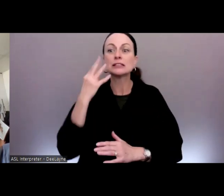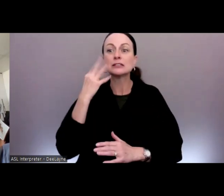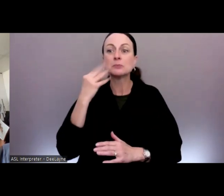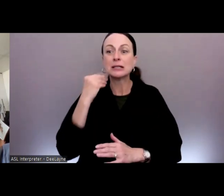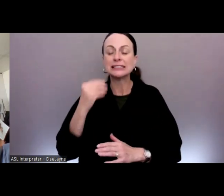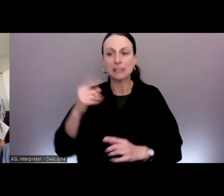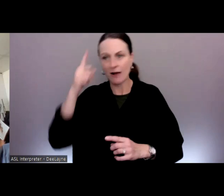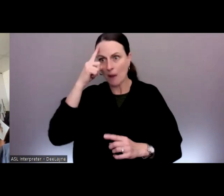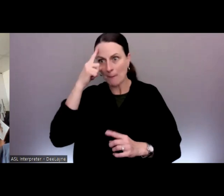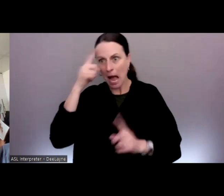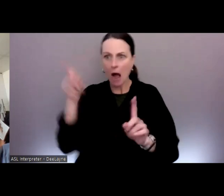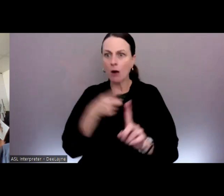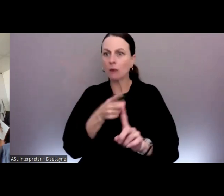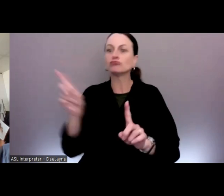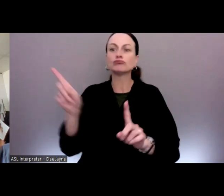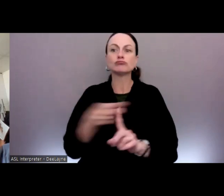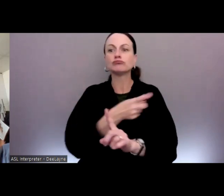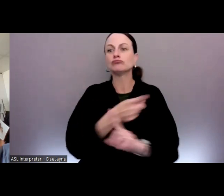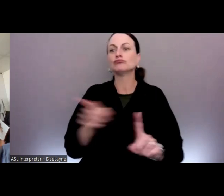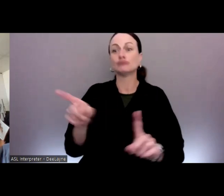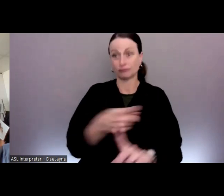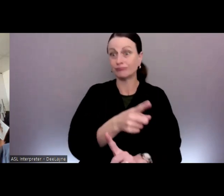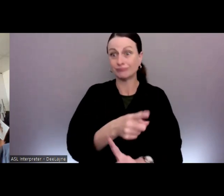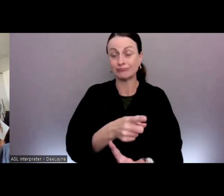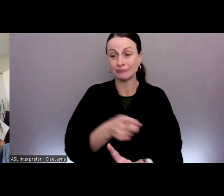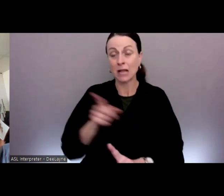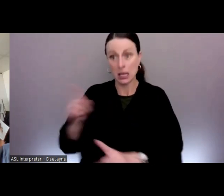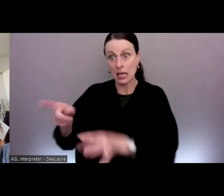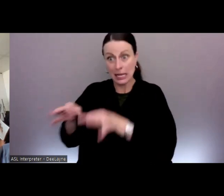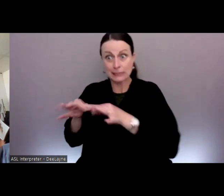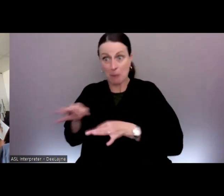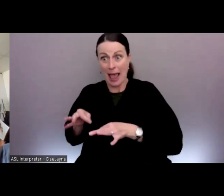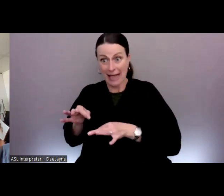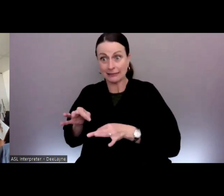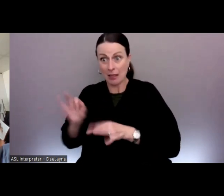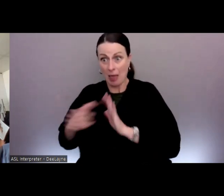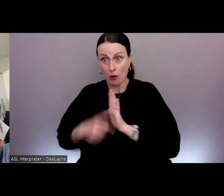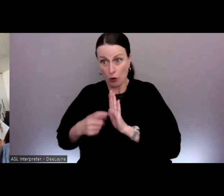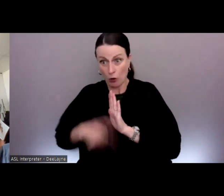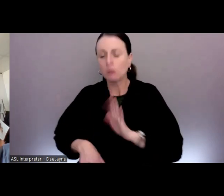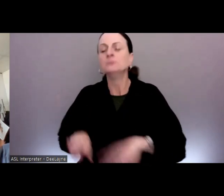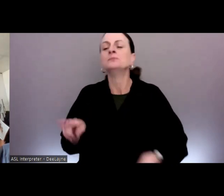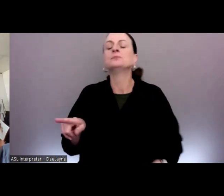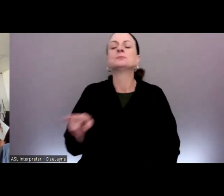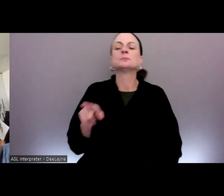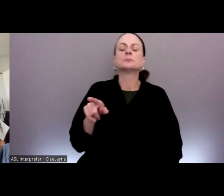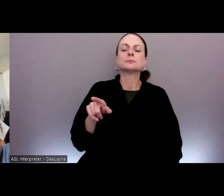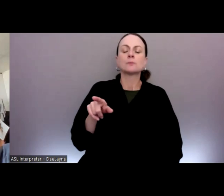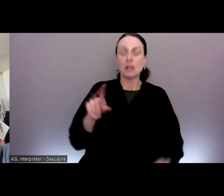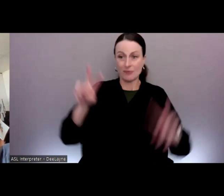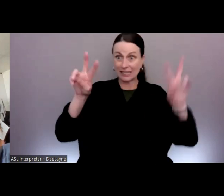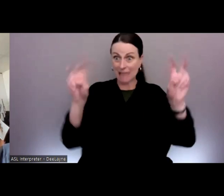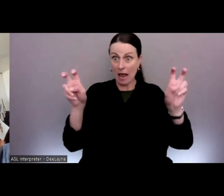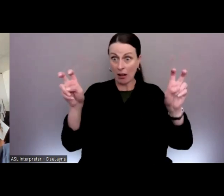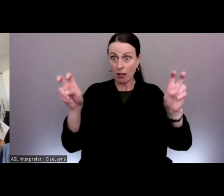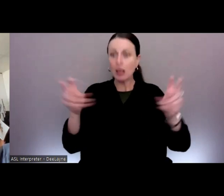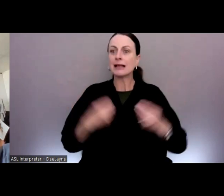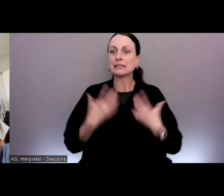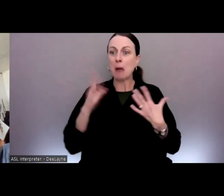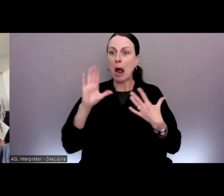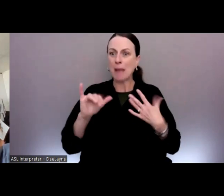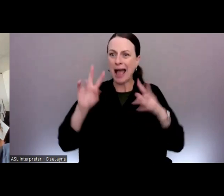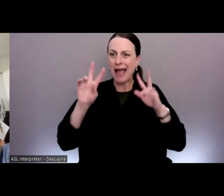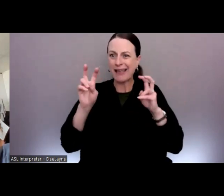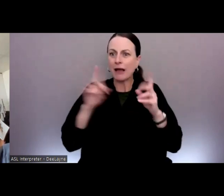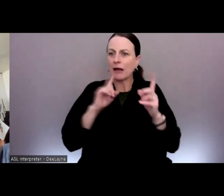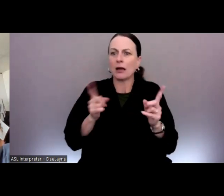Mind. As he explains therein, the article's title is inspired by an